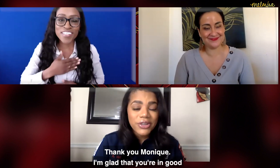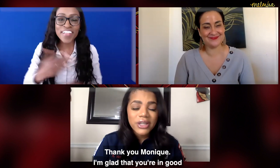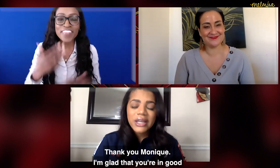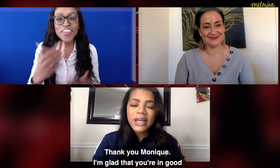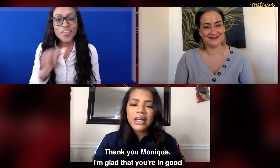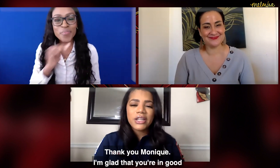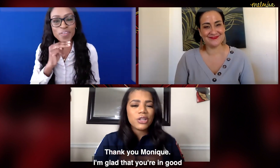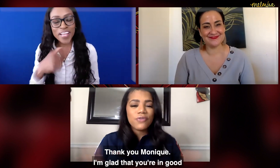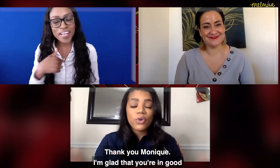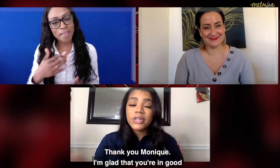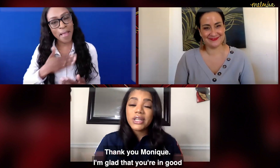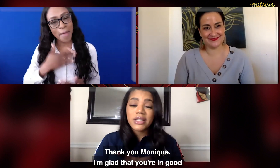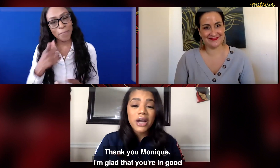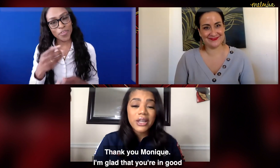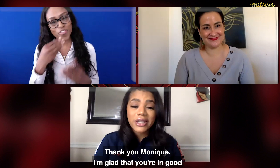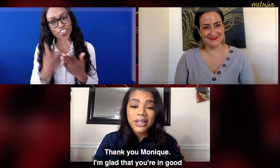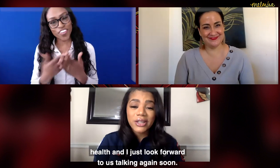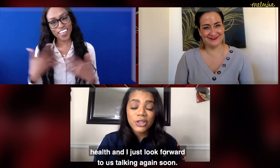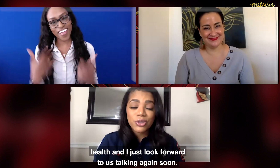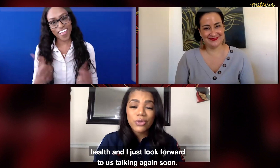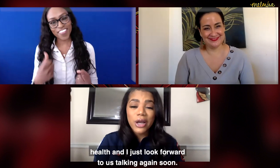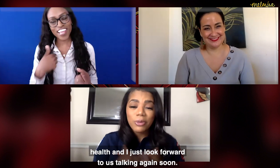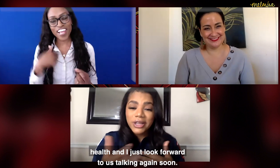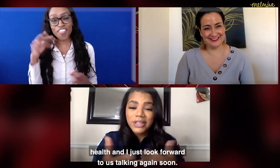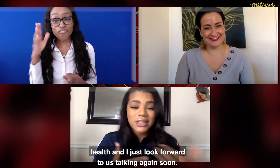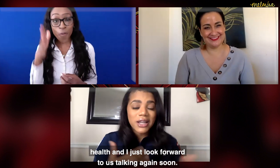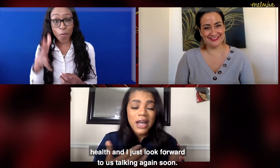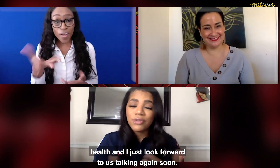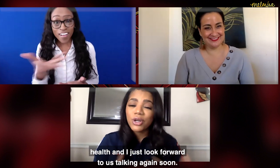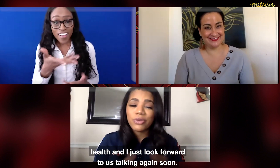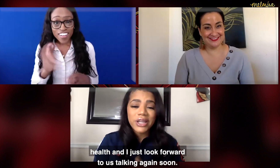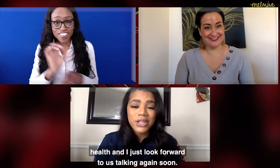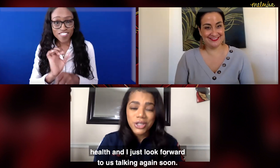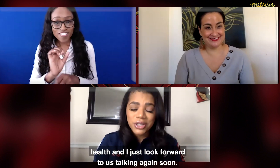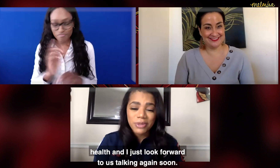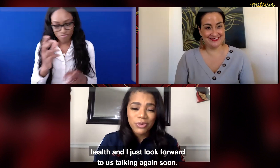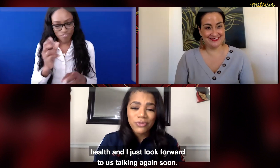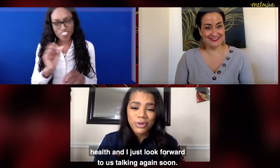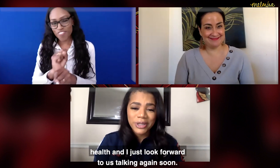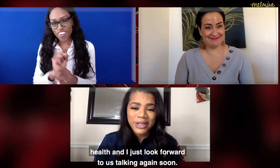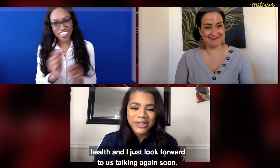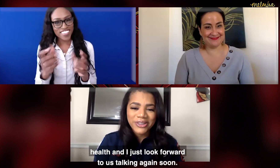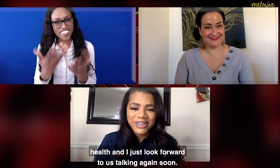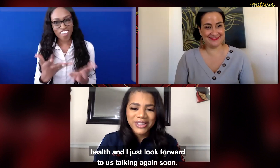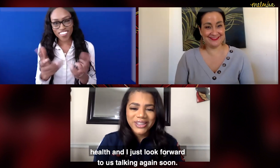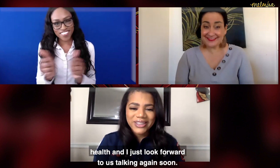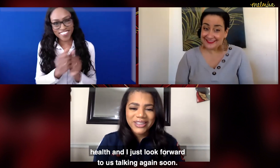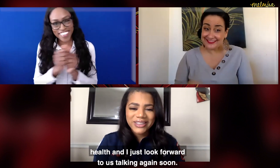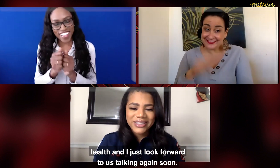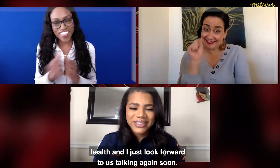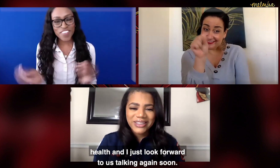health. And I just look forward to us talking again soon. I hope that this is a lifelong relationship that we're forming now.